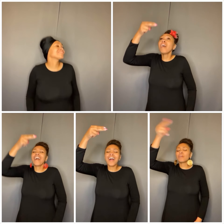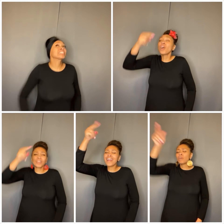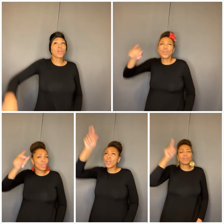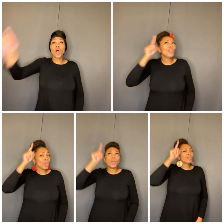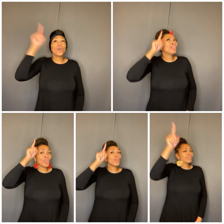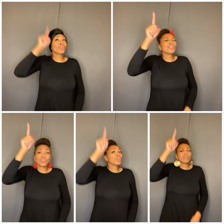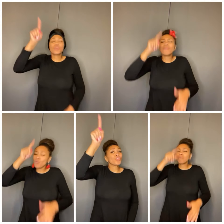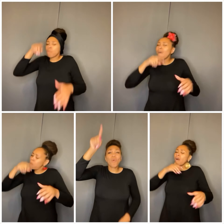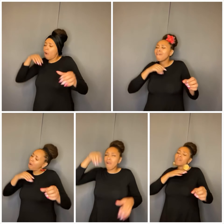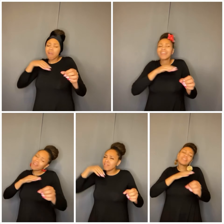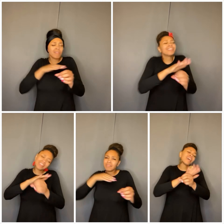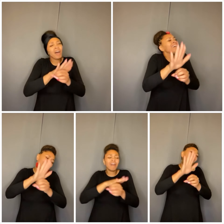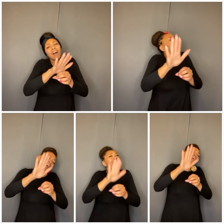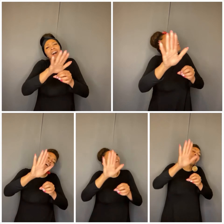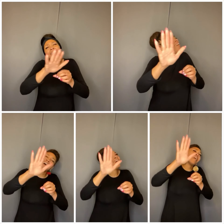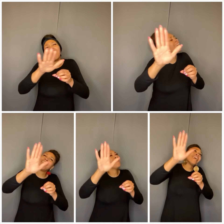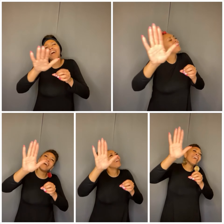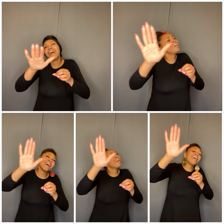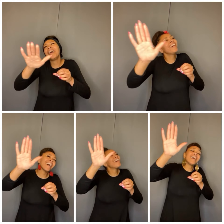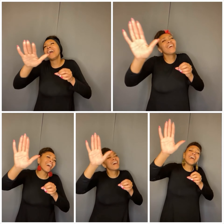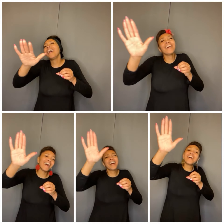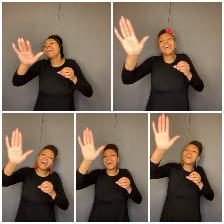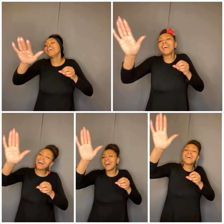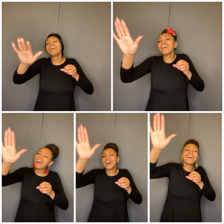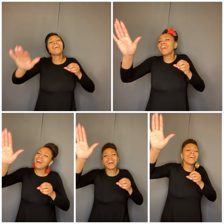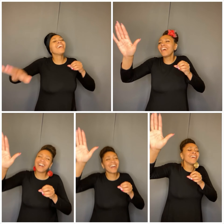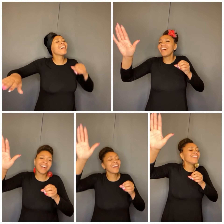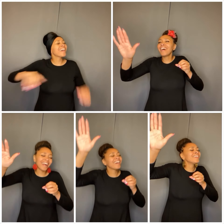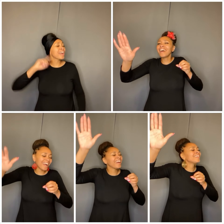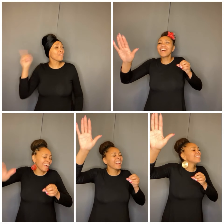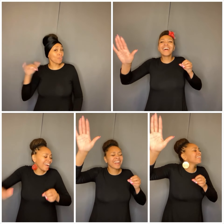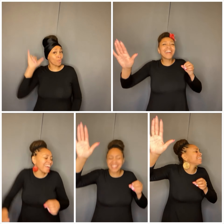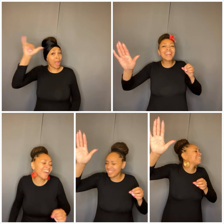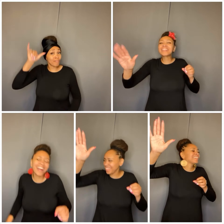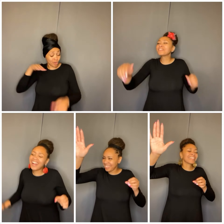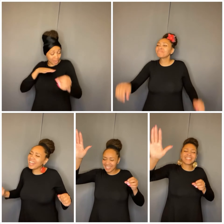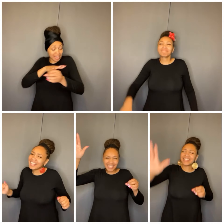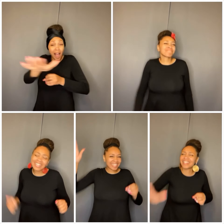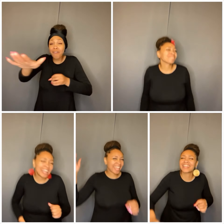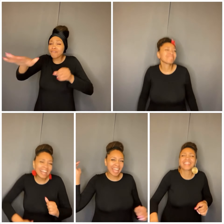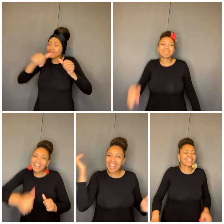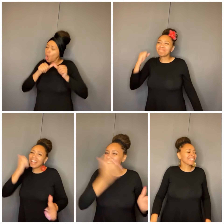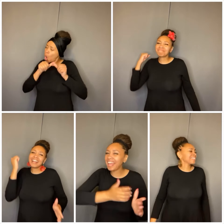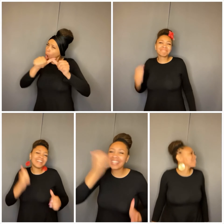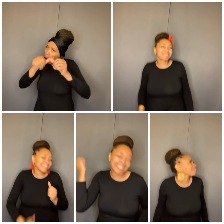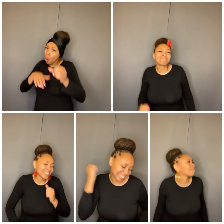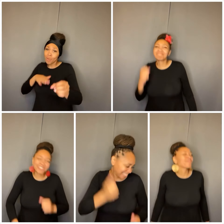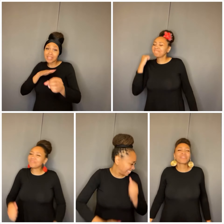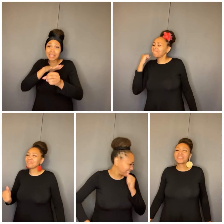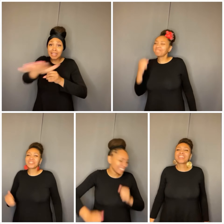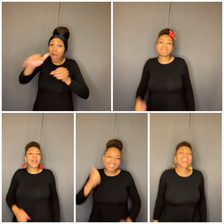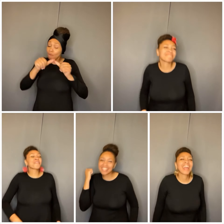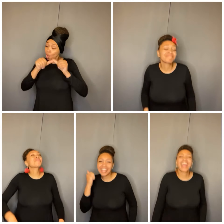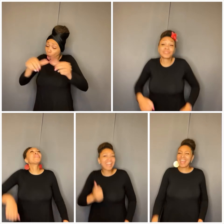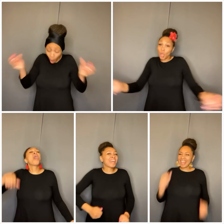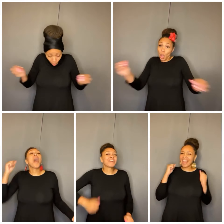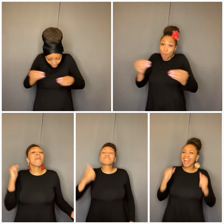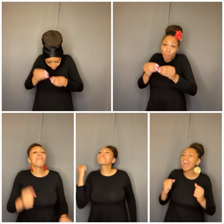are enough Cause forever enough, always enough, always